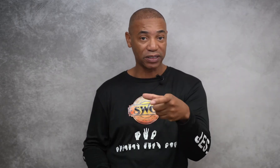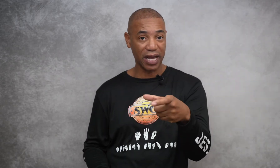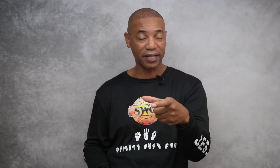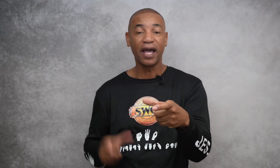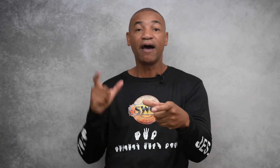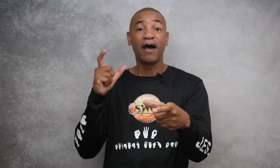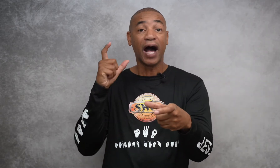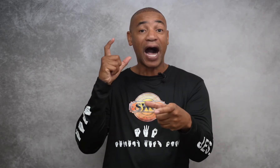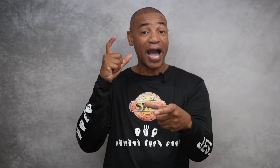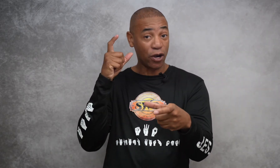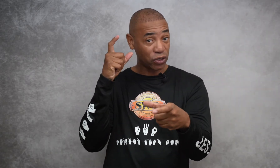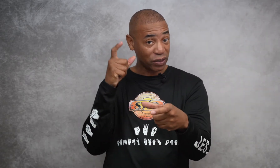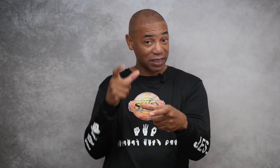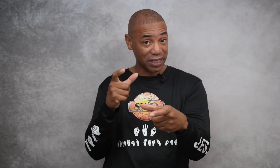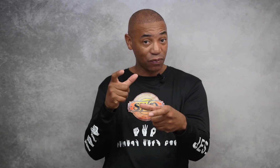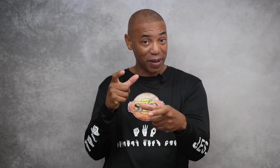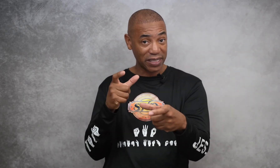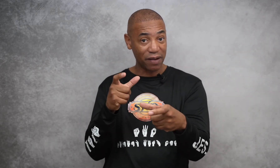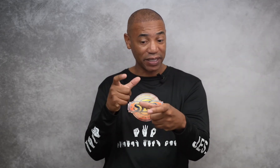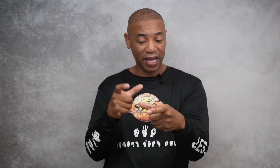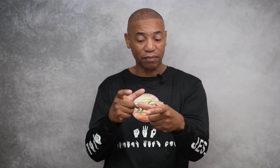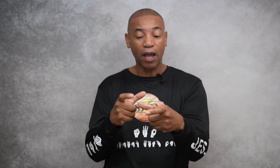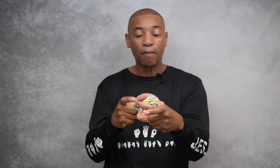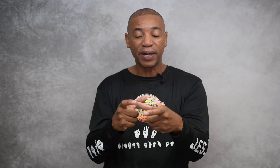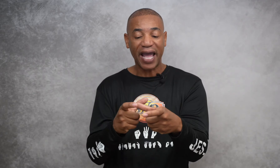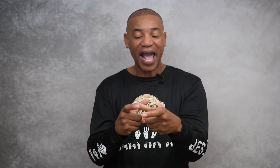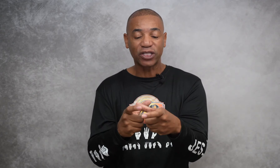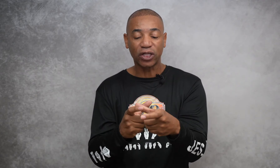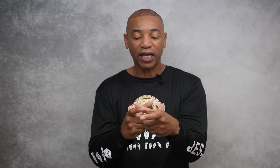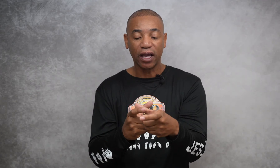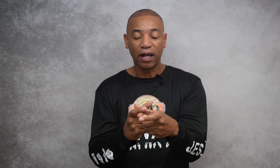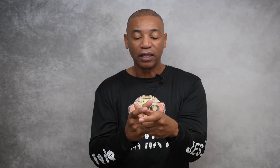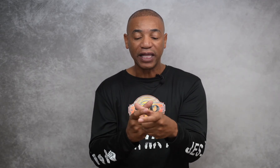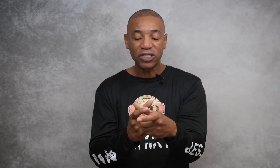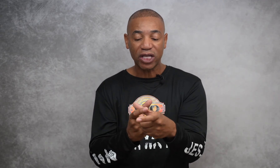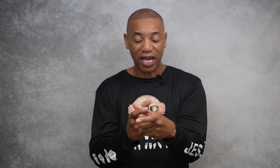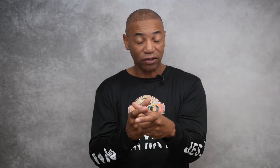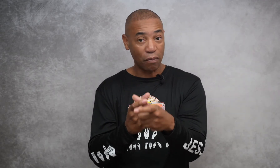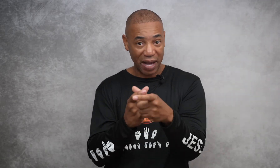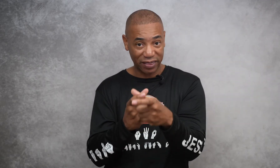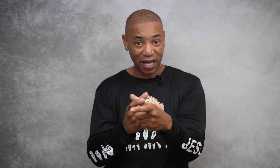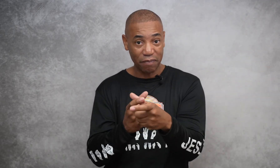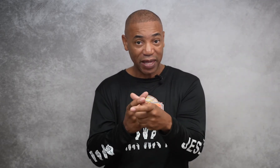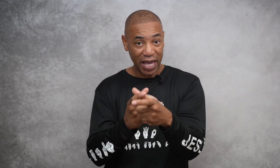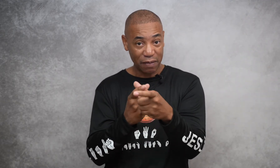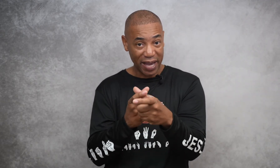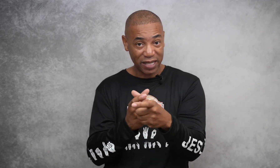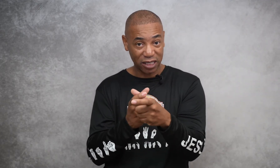side. I also did the same with my dominant hand, but I actually linked together my thumb and my index